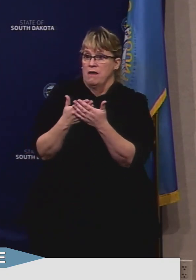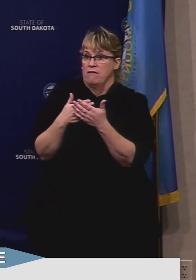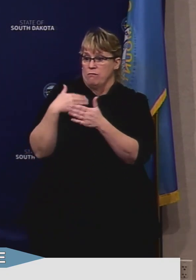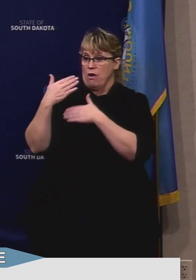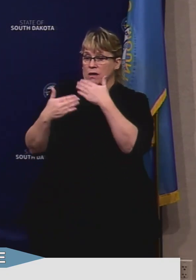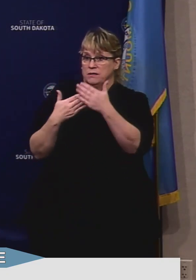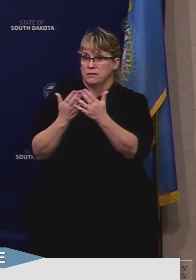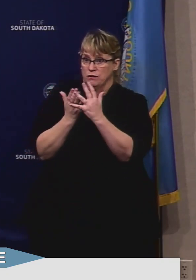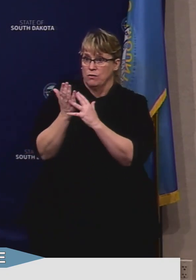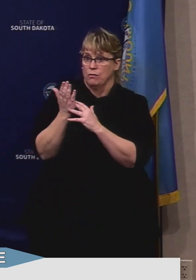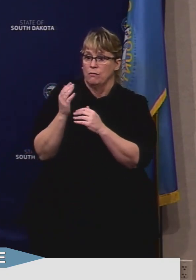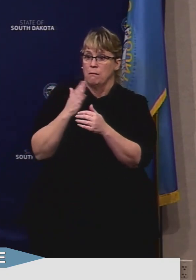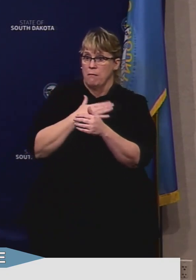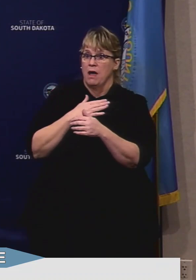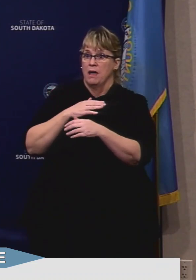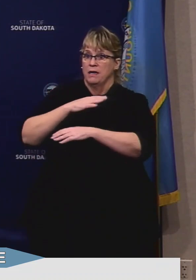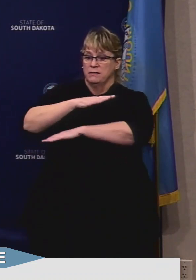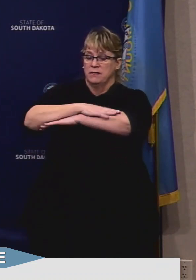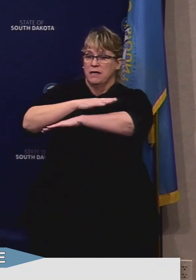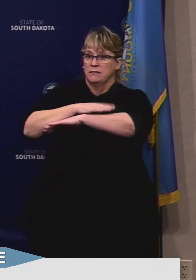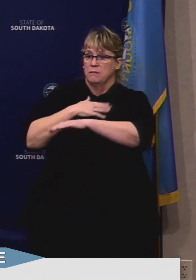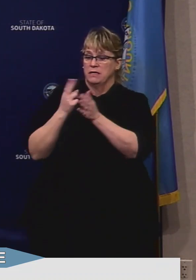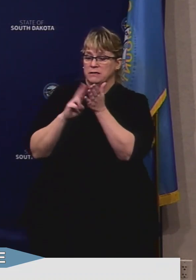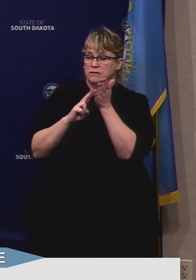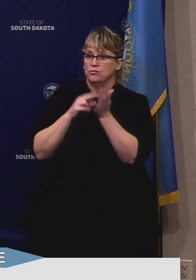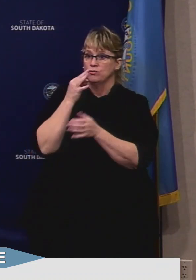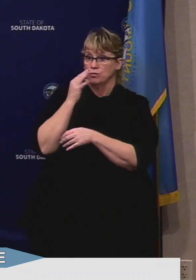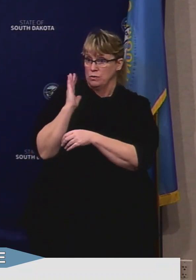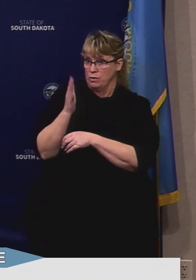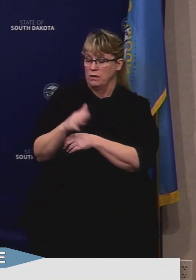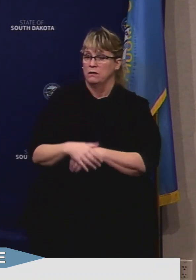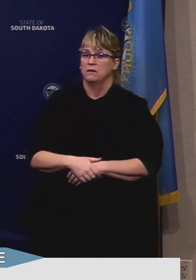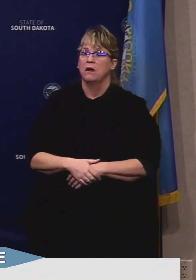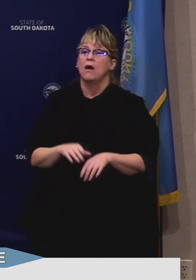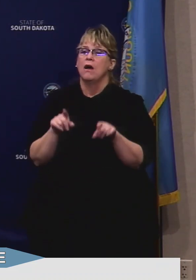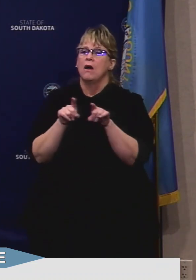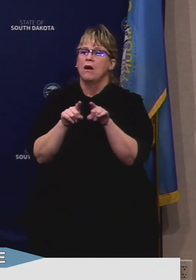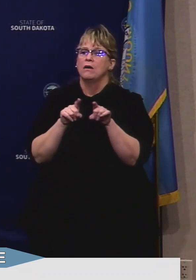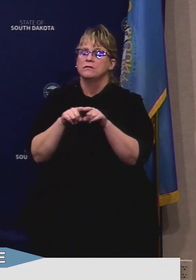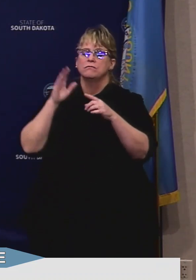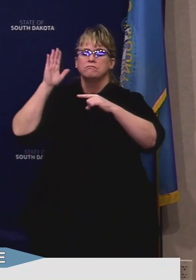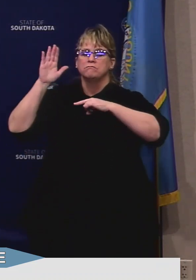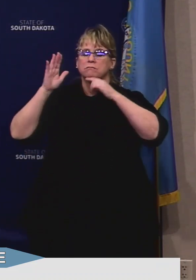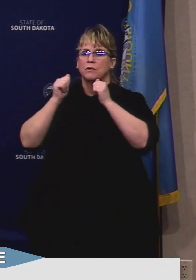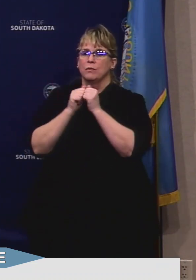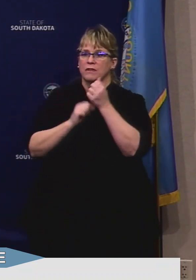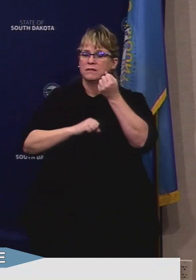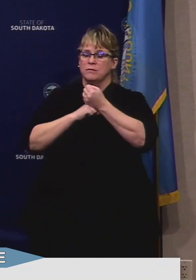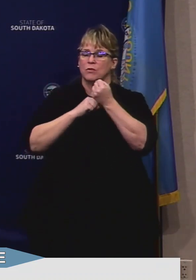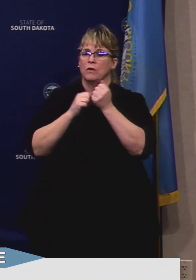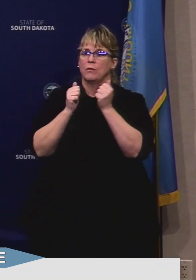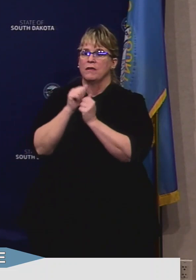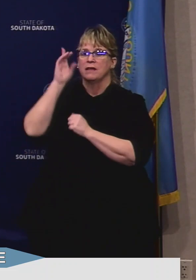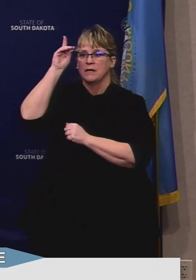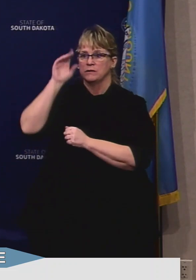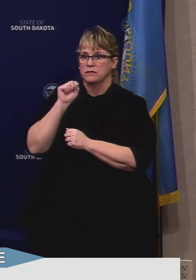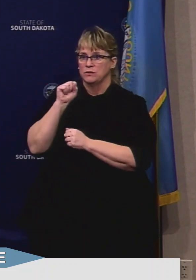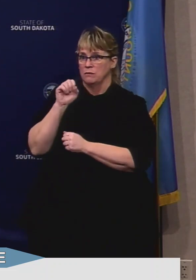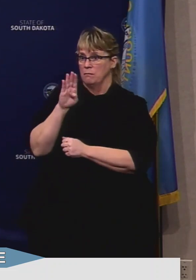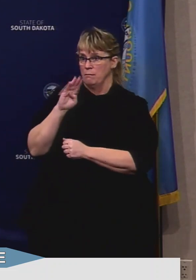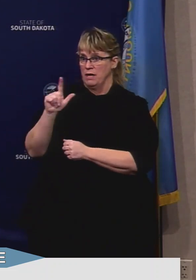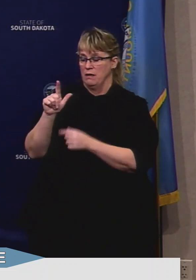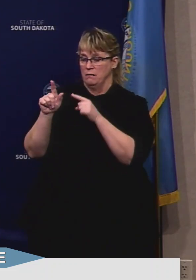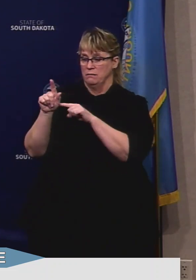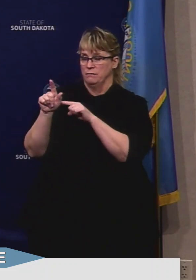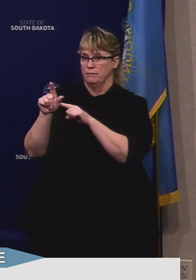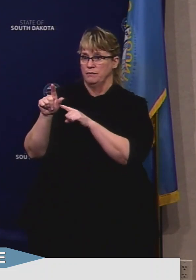and it will be at my desk for my signature soon. And we also saw testimony and support on the Down syndrome bill. This bill deals